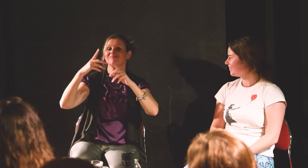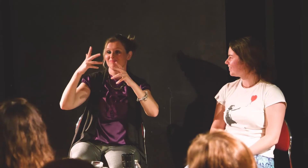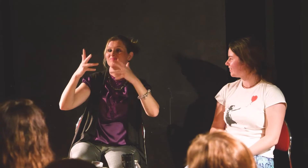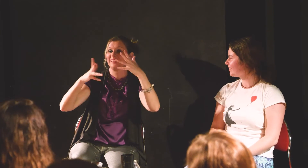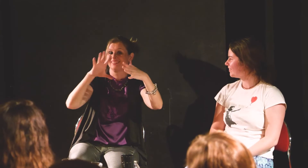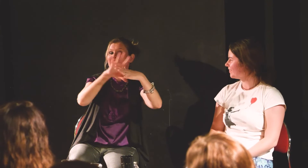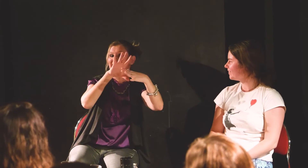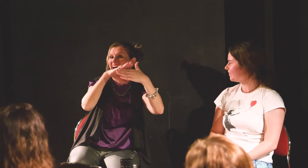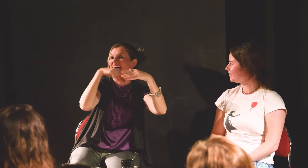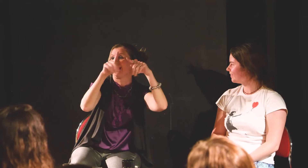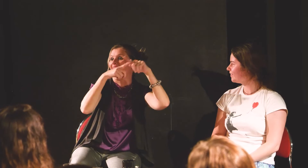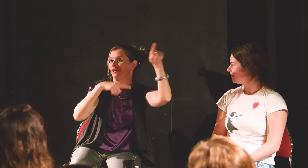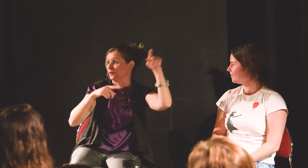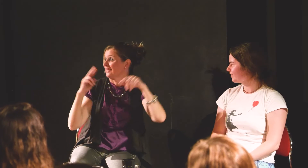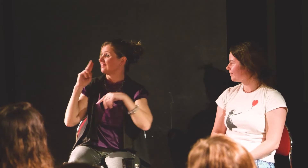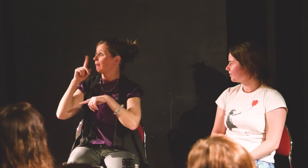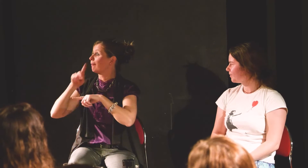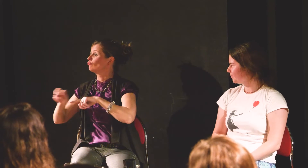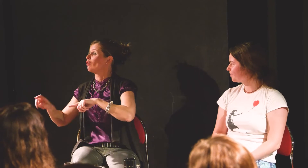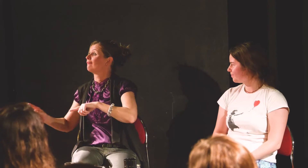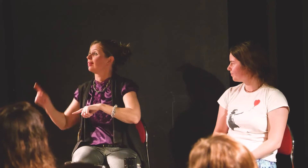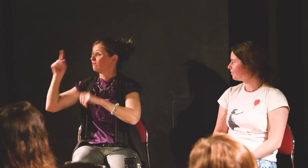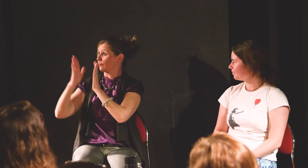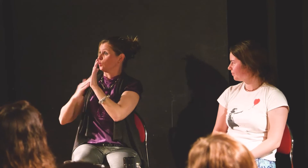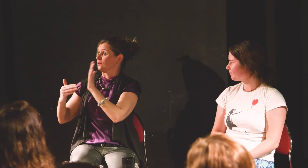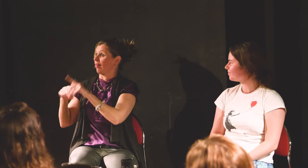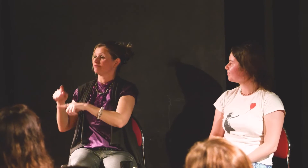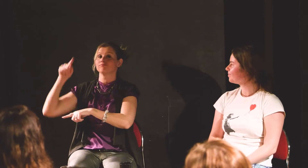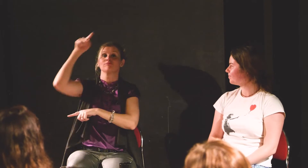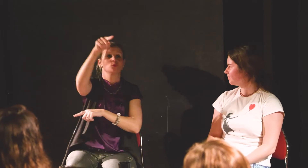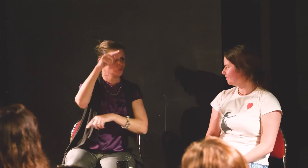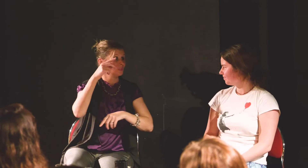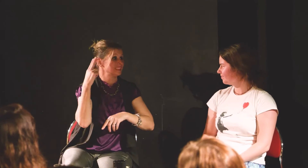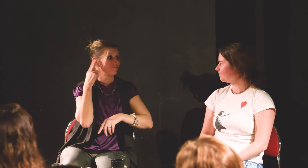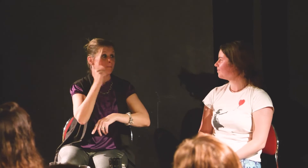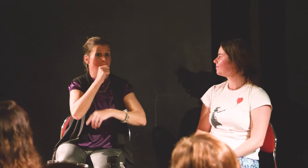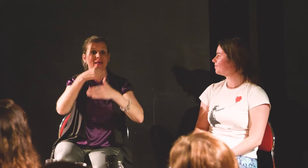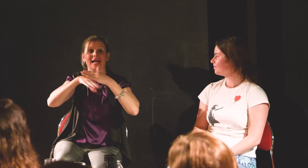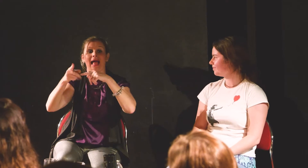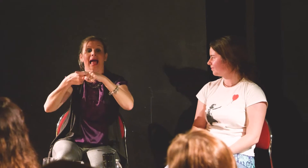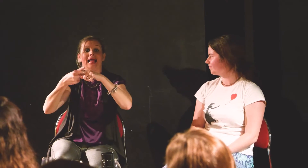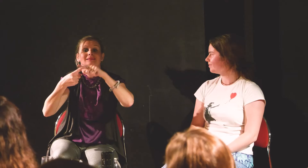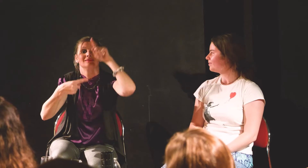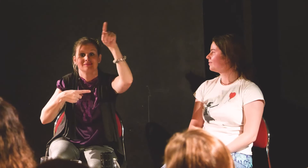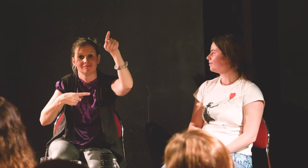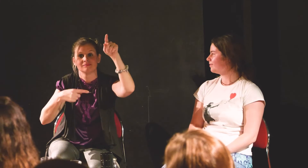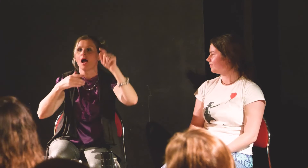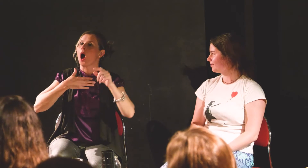SEX means sex. So sex in the UK. So Kiwis heading over to UK, go to a pub